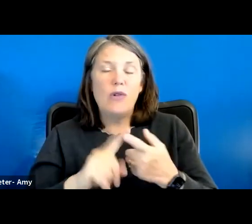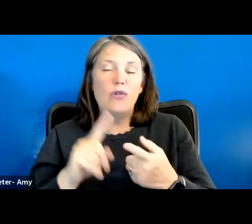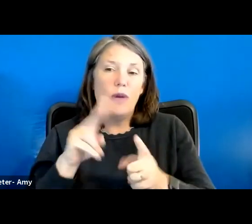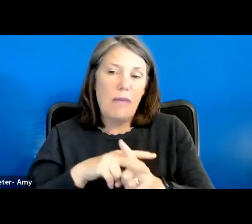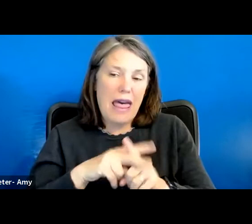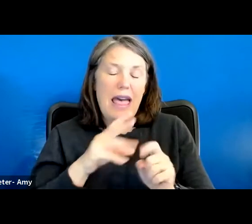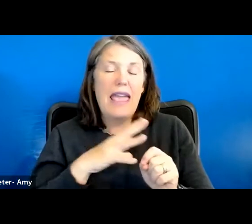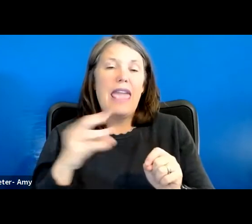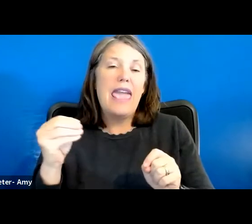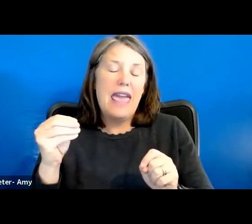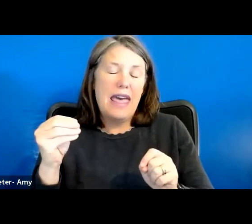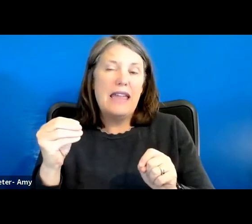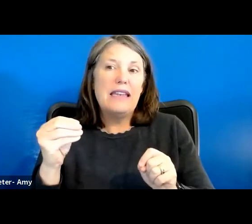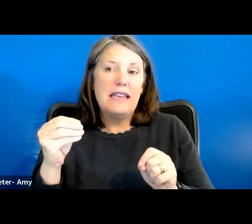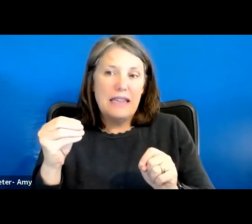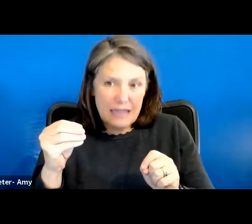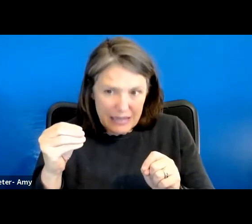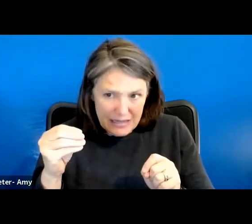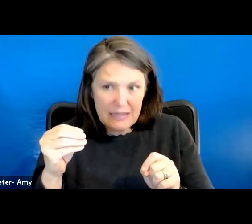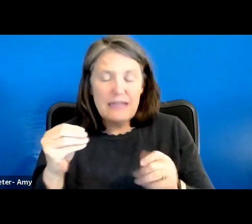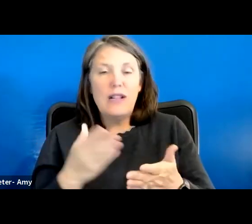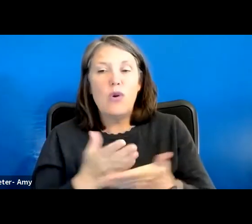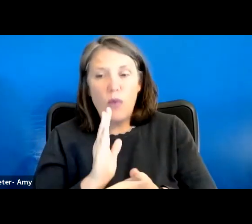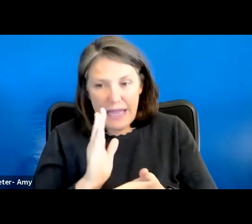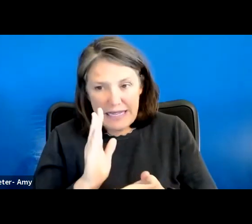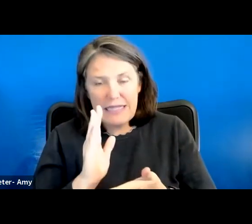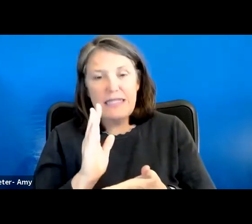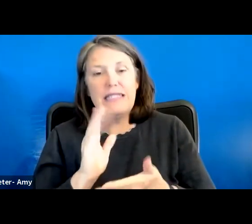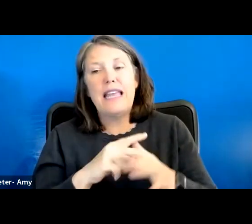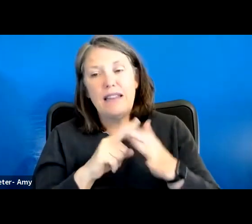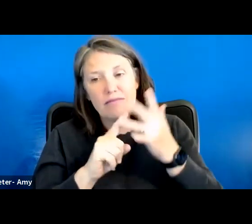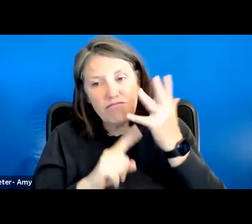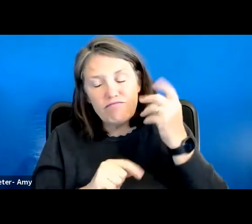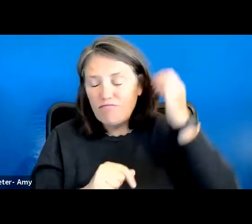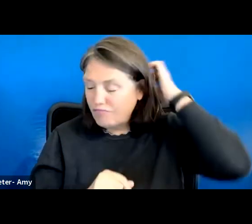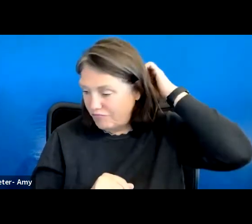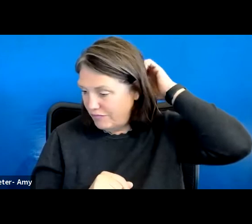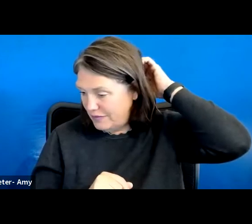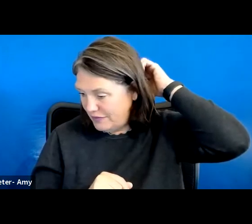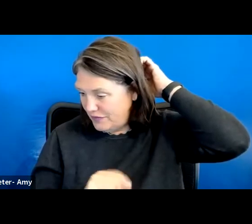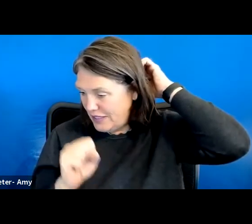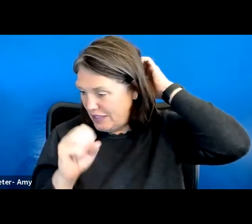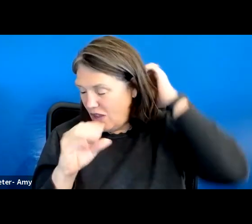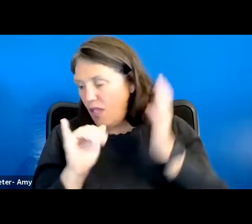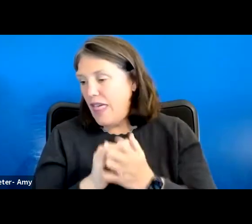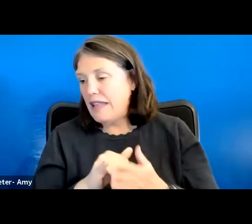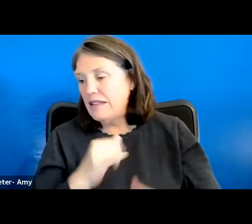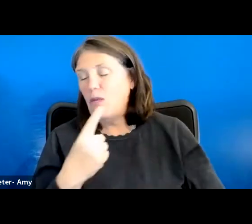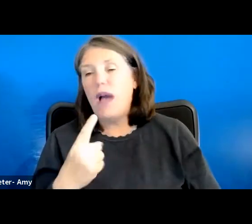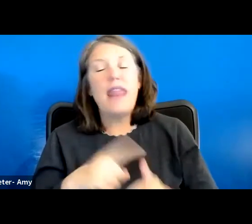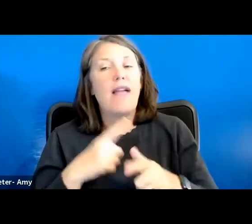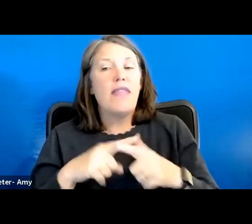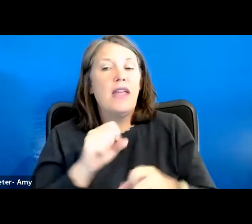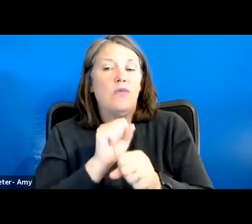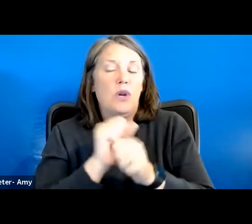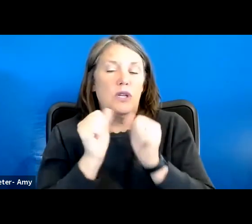and the rights and things like that. So so that's one of the, and then she works